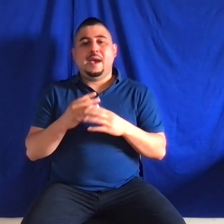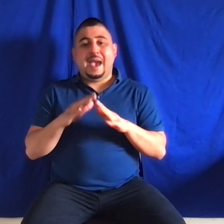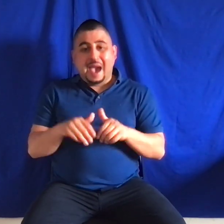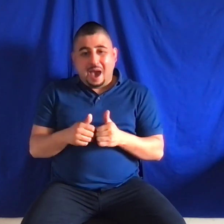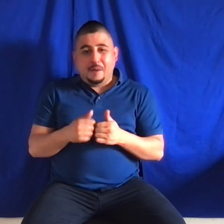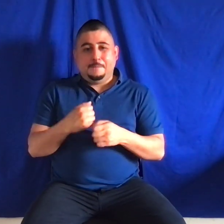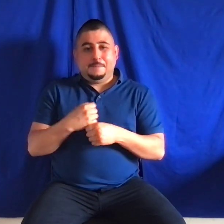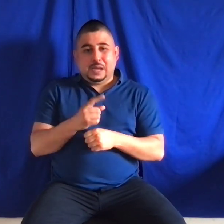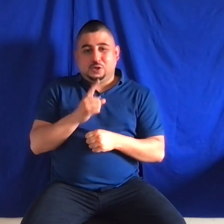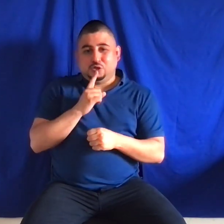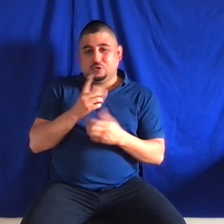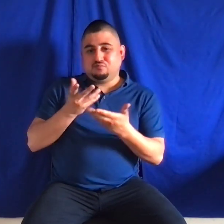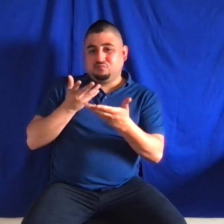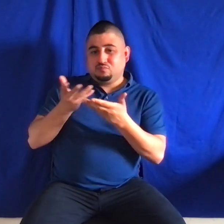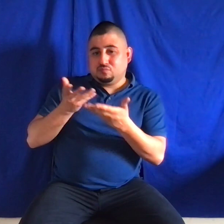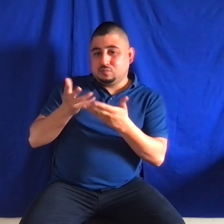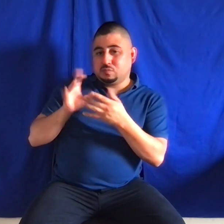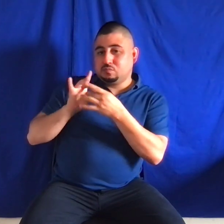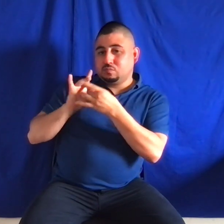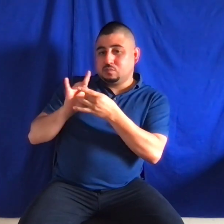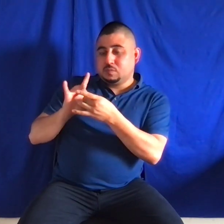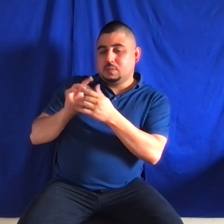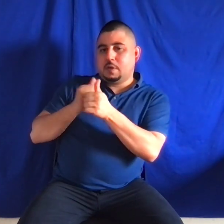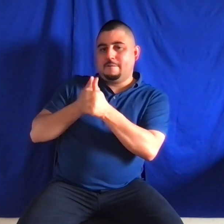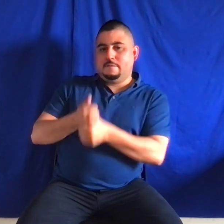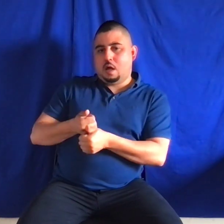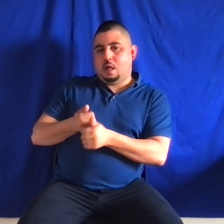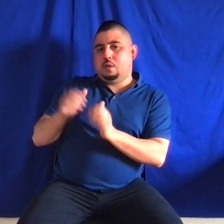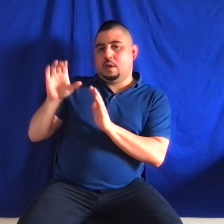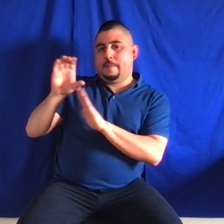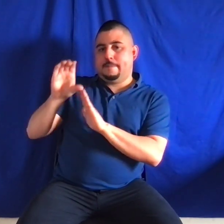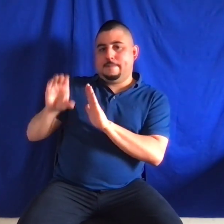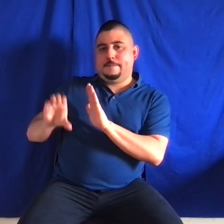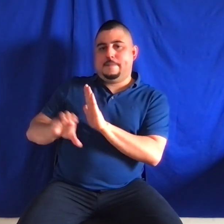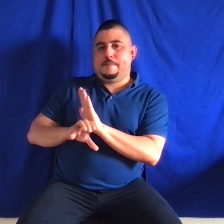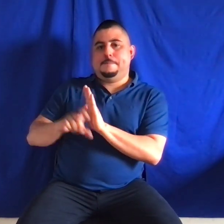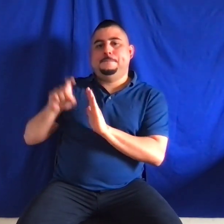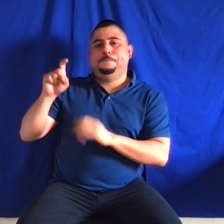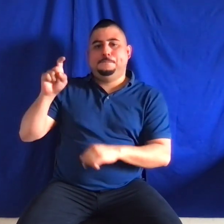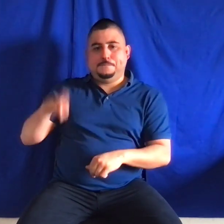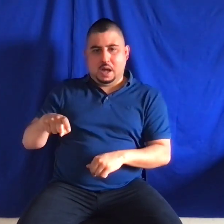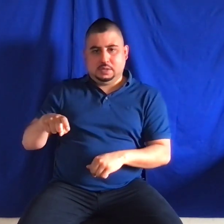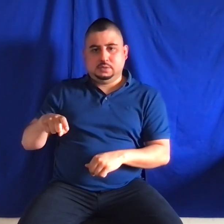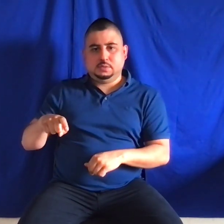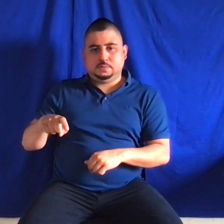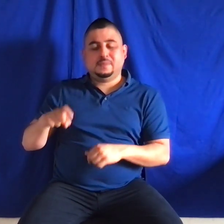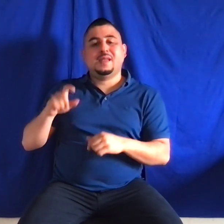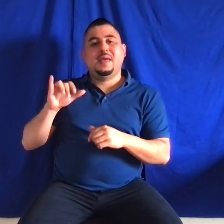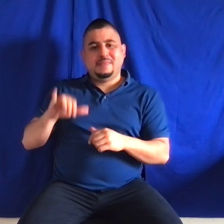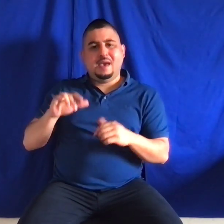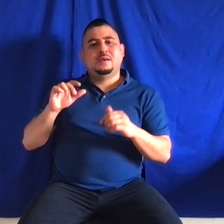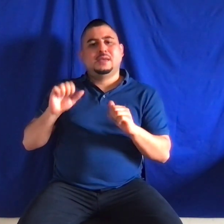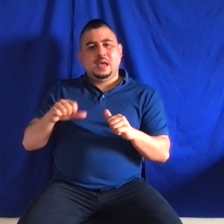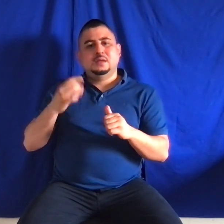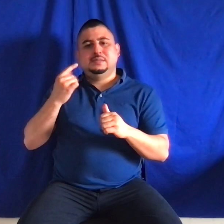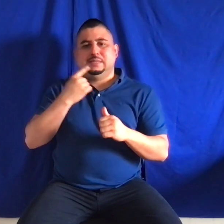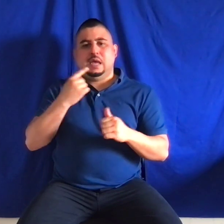him is to keep his commandments. Those who say, I know him, but do